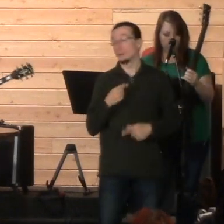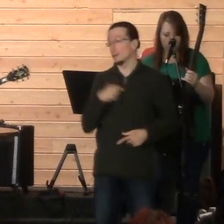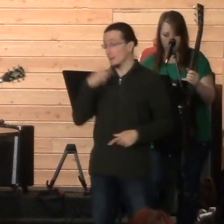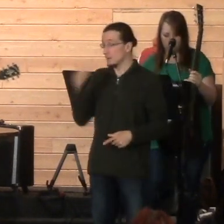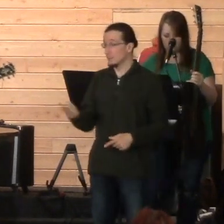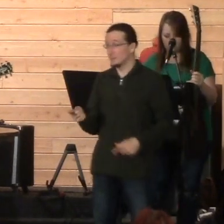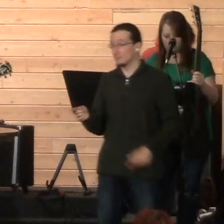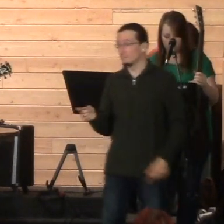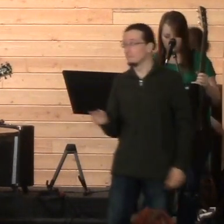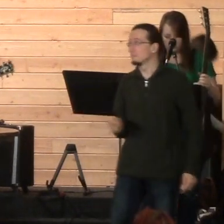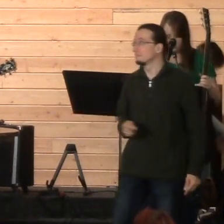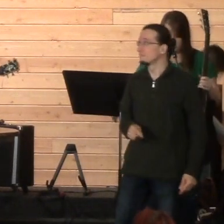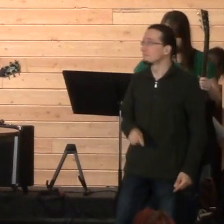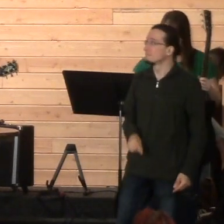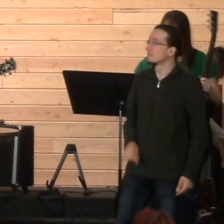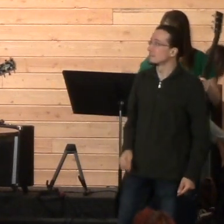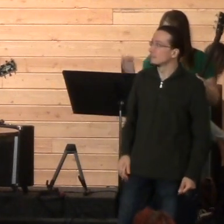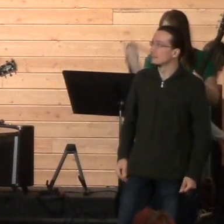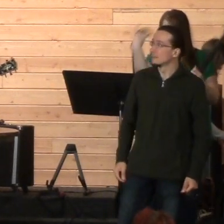him,